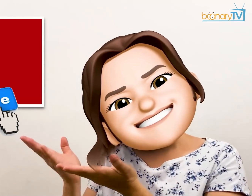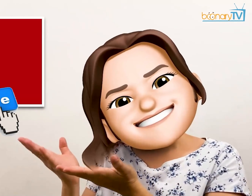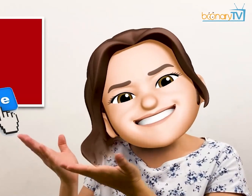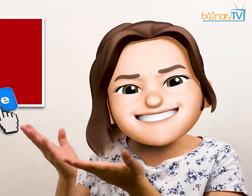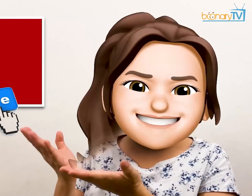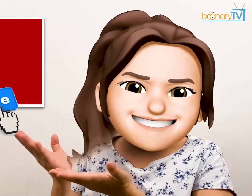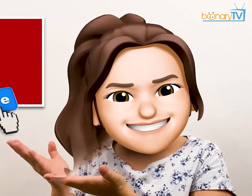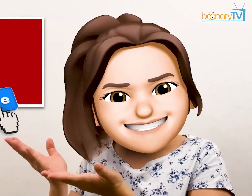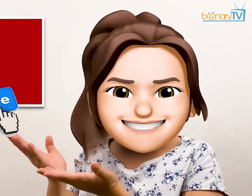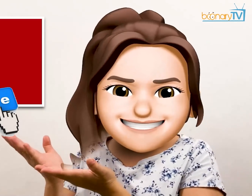The